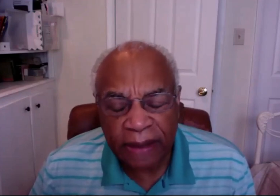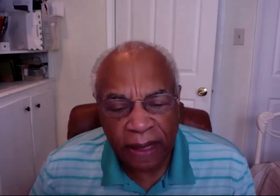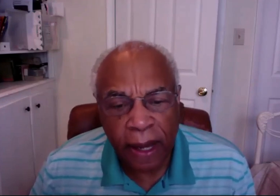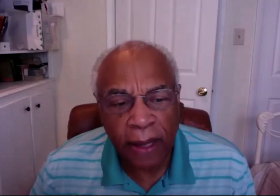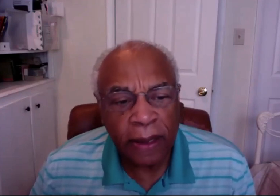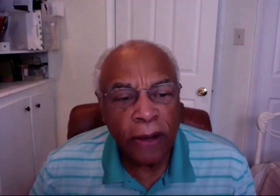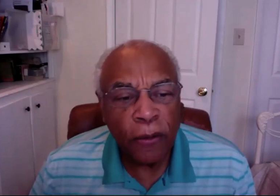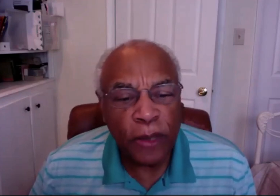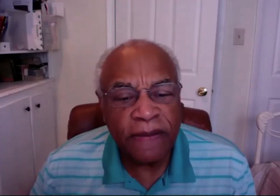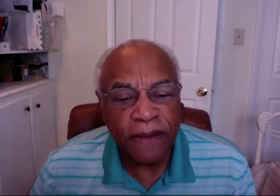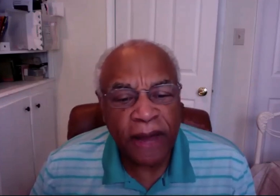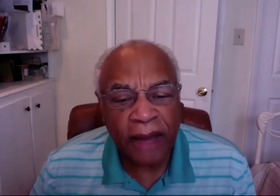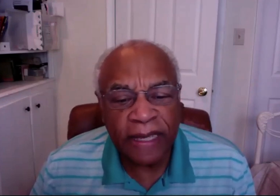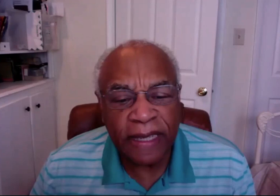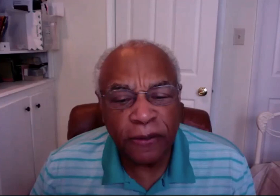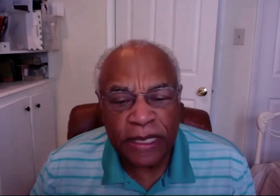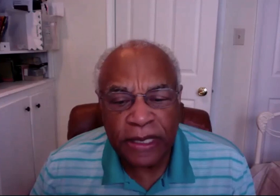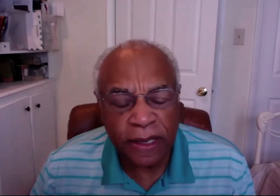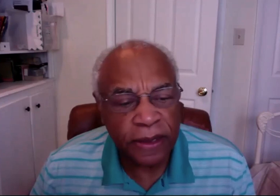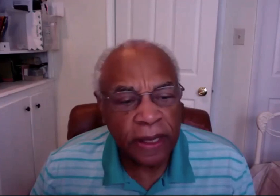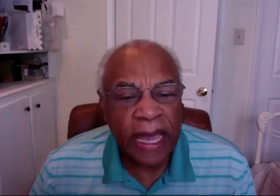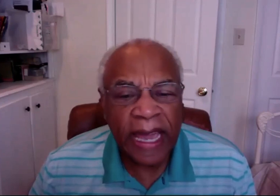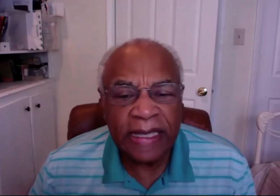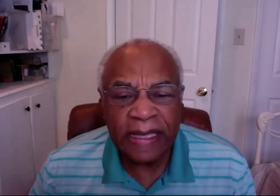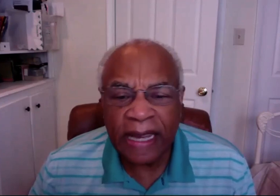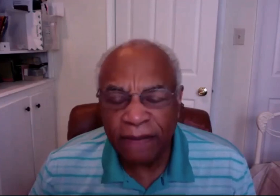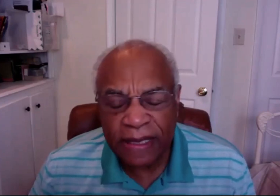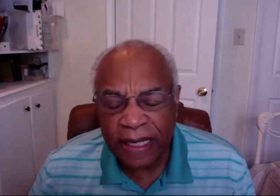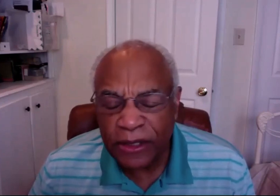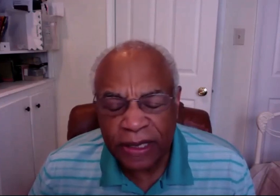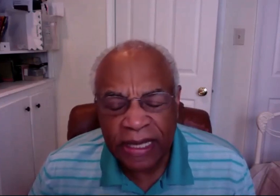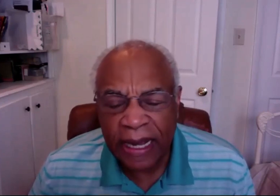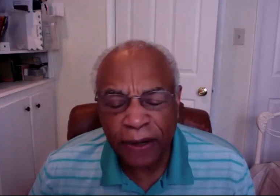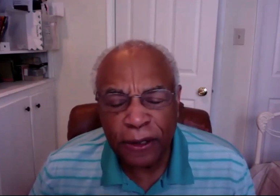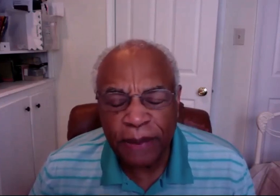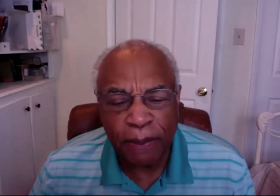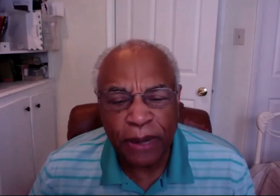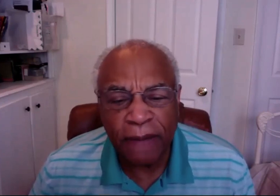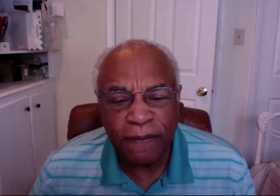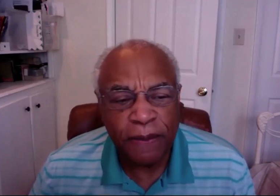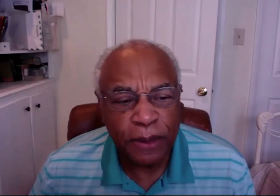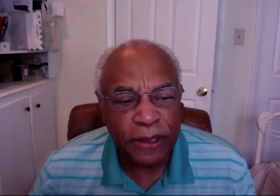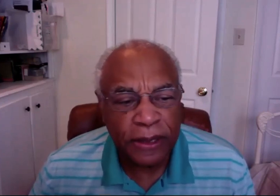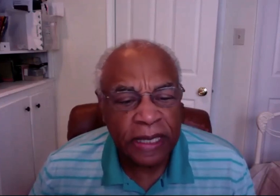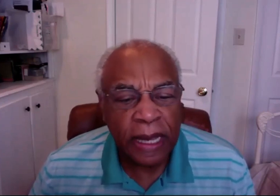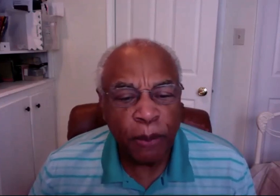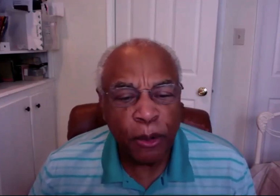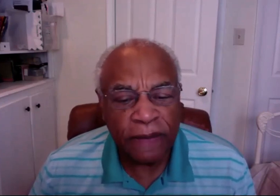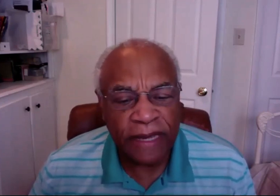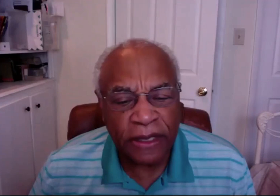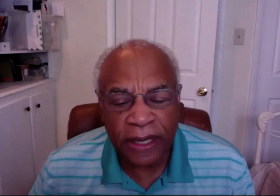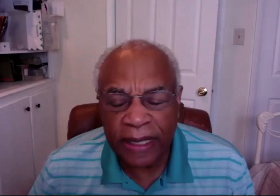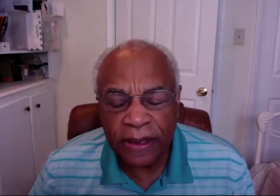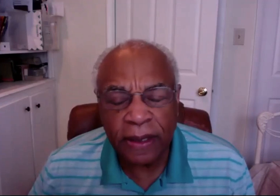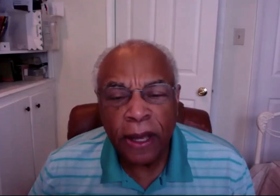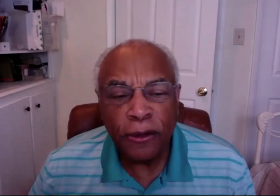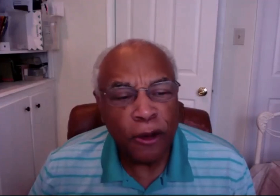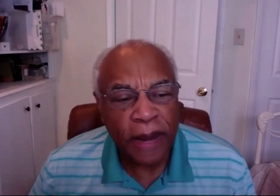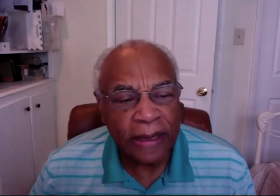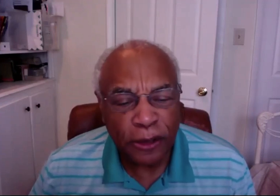Kenneth Clark was involved in the research. And in the conversations that I heard about Brown v. versus Board of